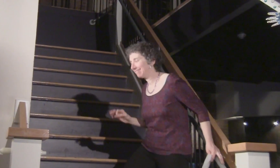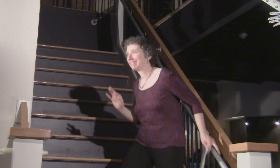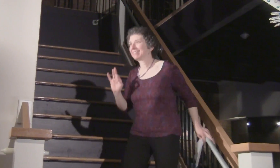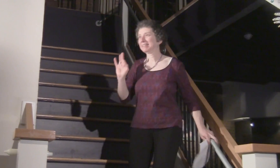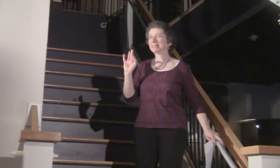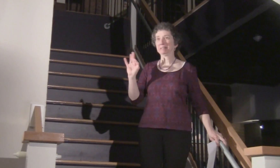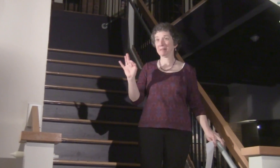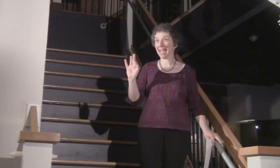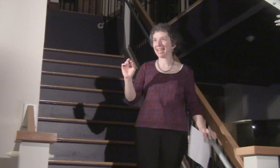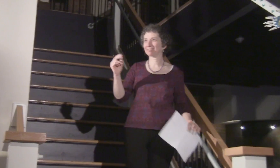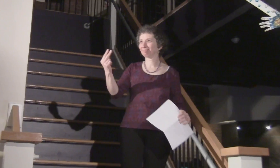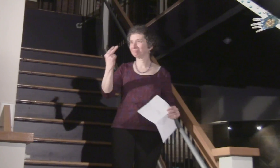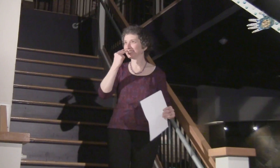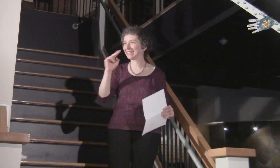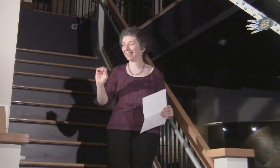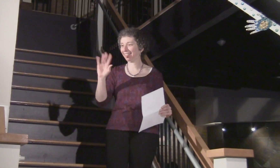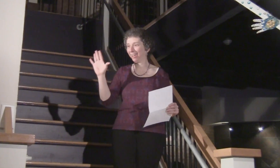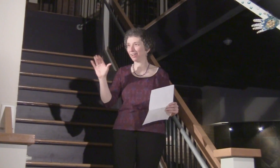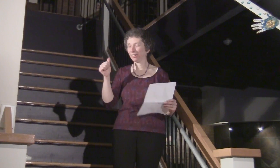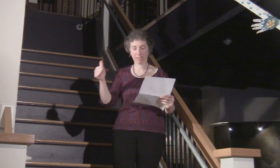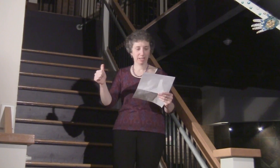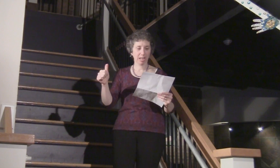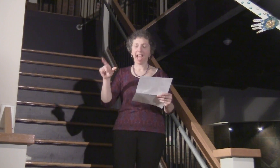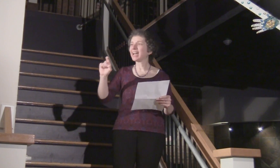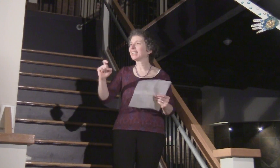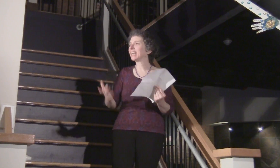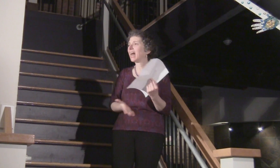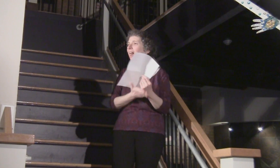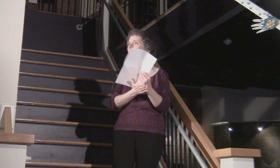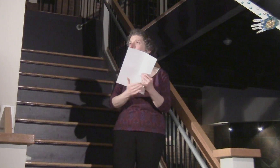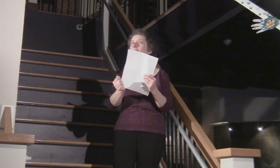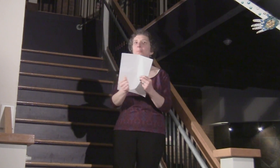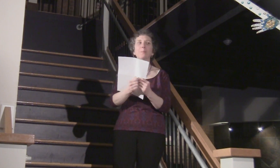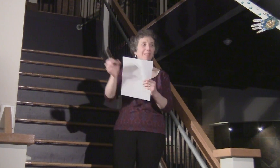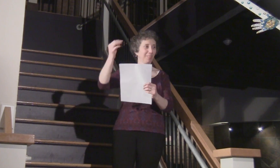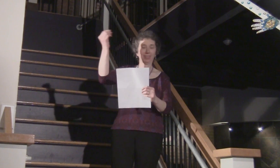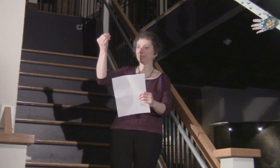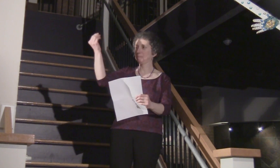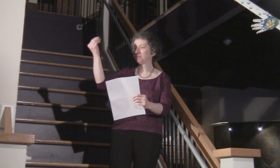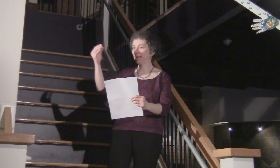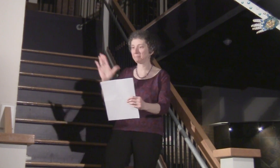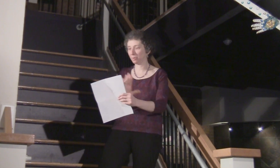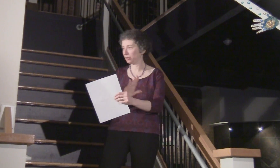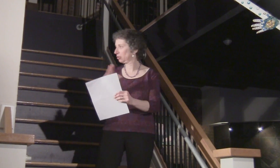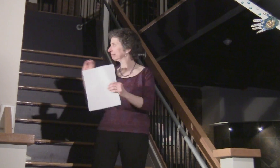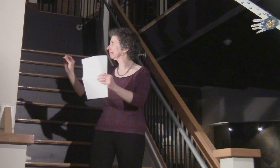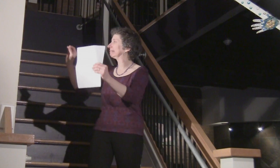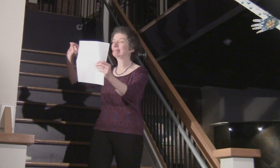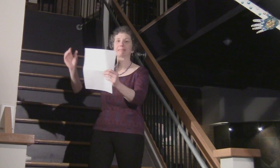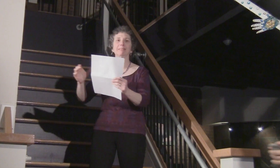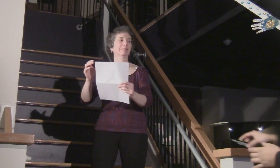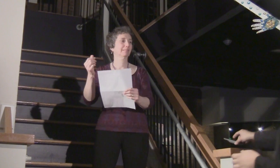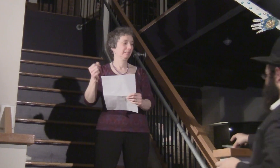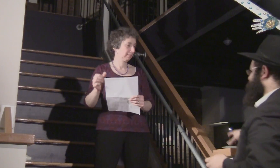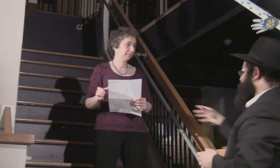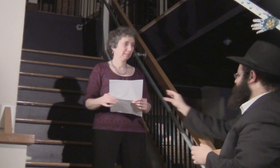More? Okay, can you see me clearly? Okay, I need help. Yeah, with just the paper, where can I put